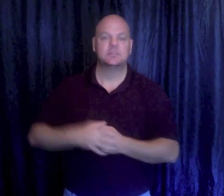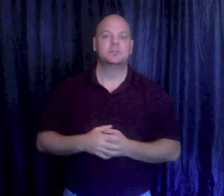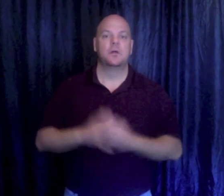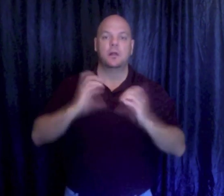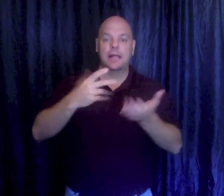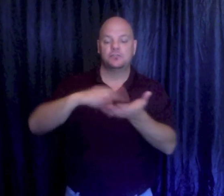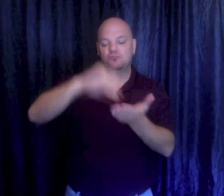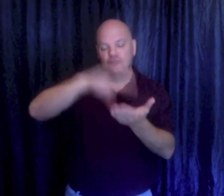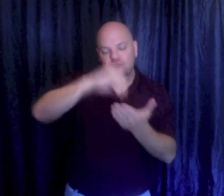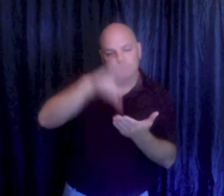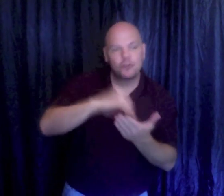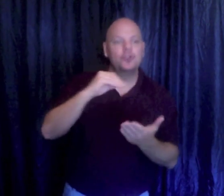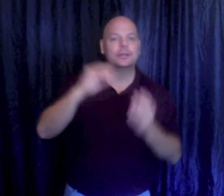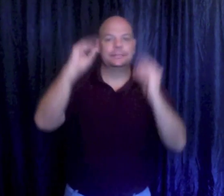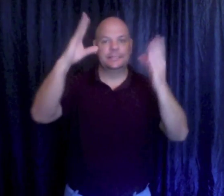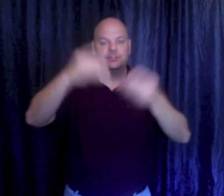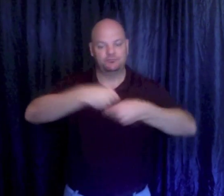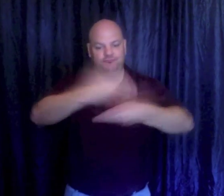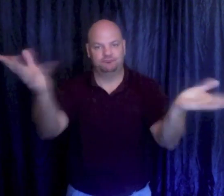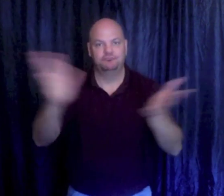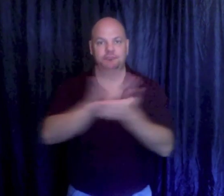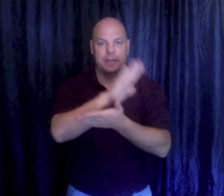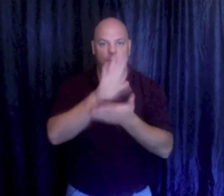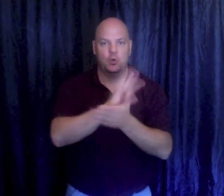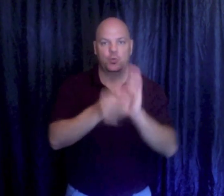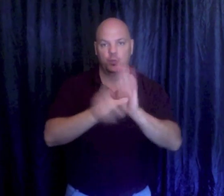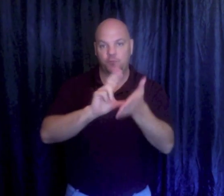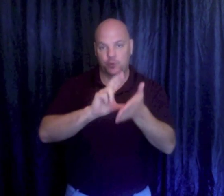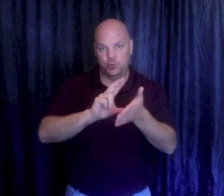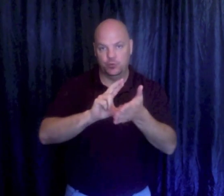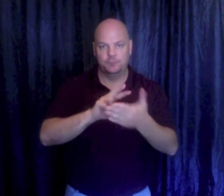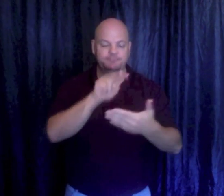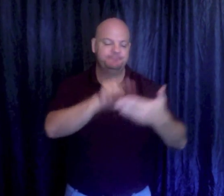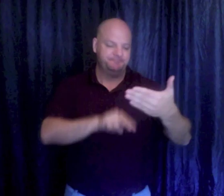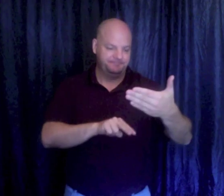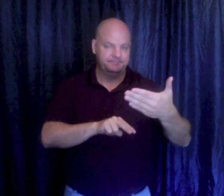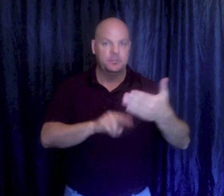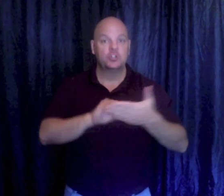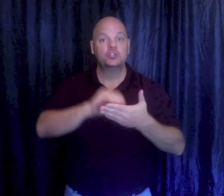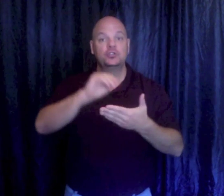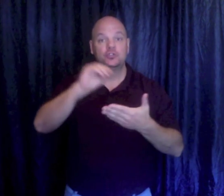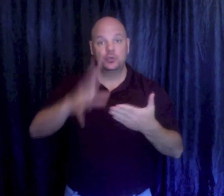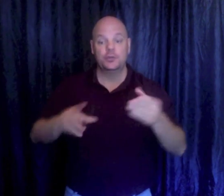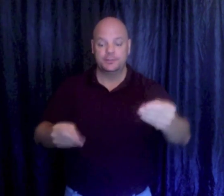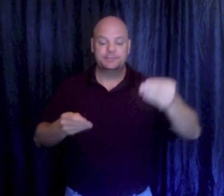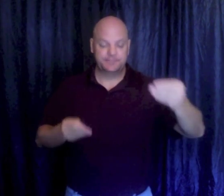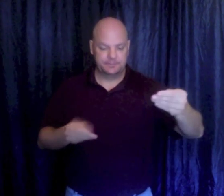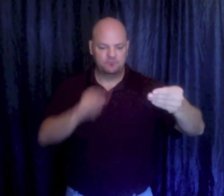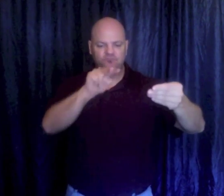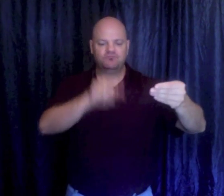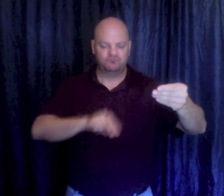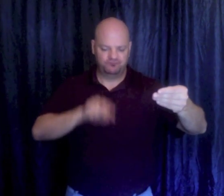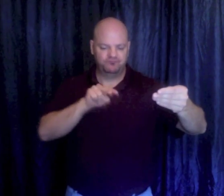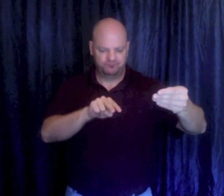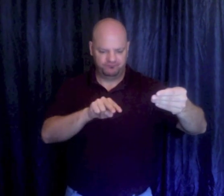gives out a review sheet. And the student looks at the interpreter